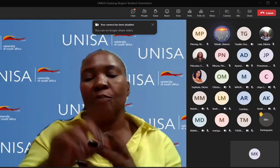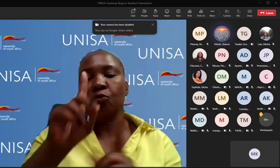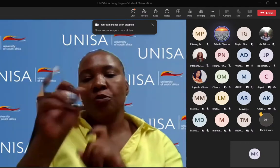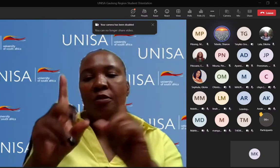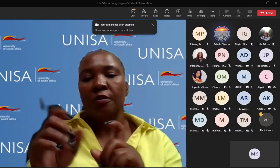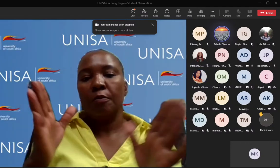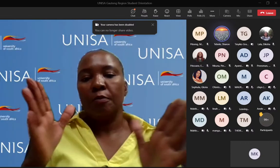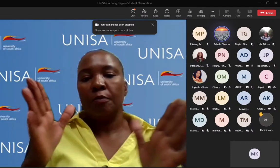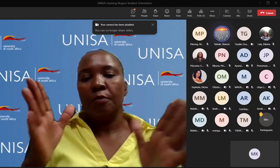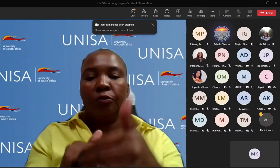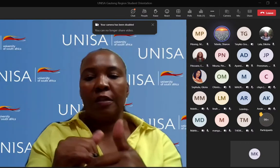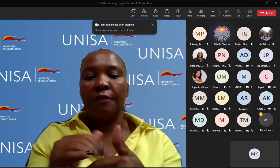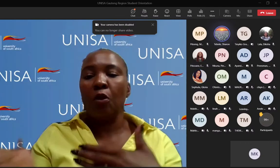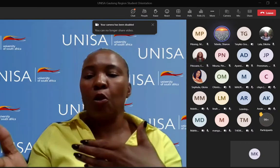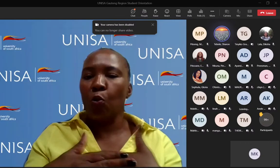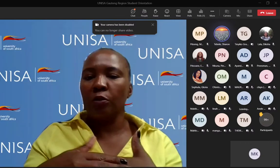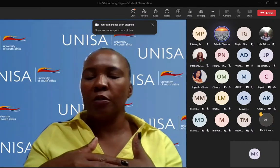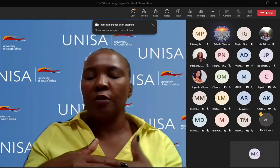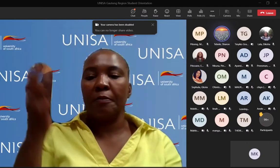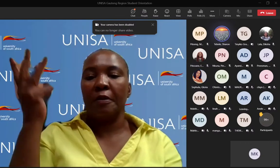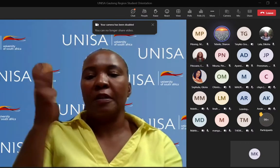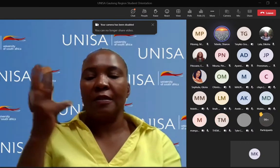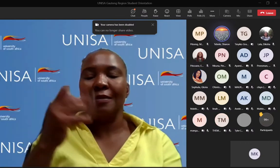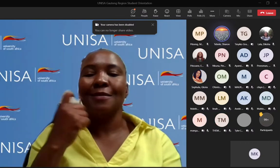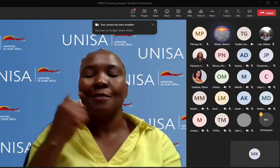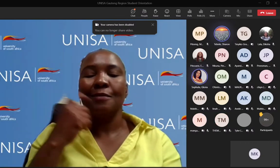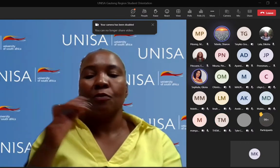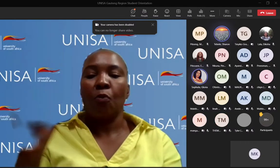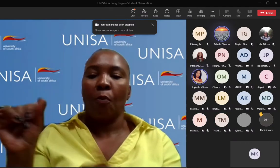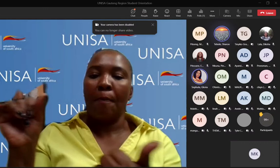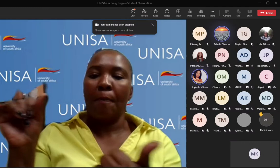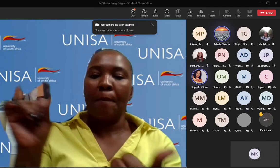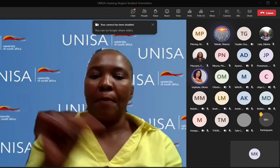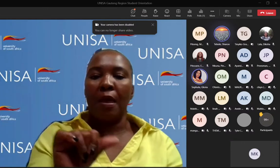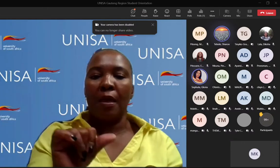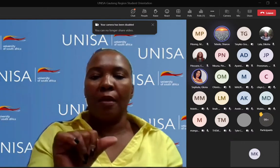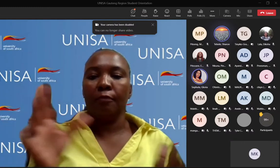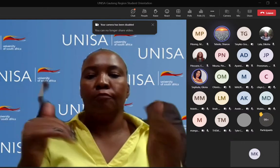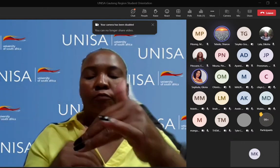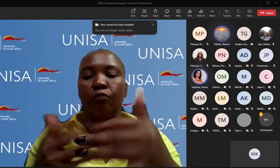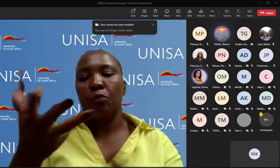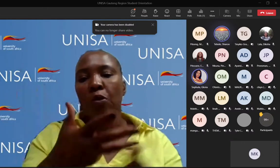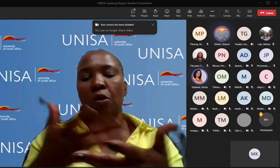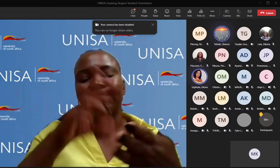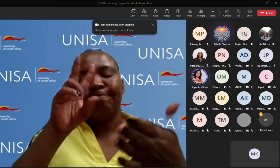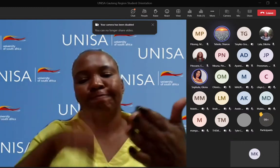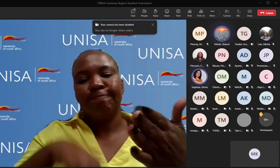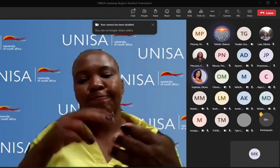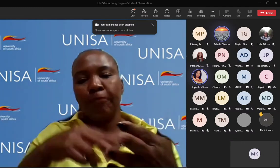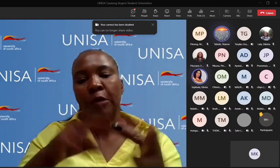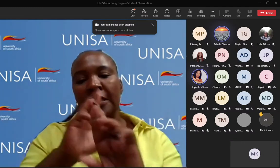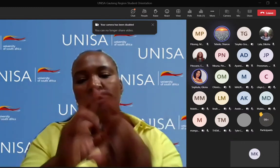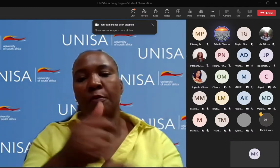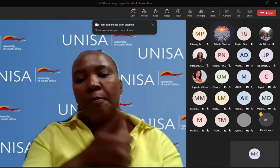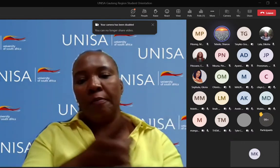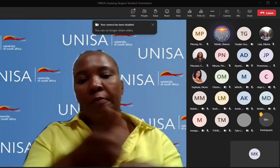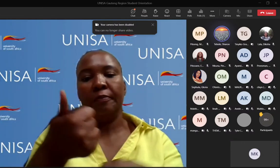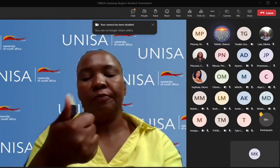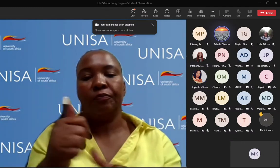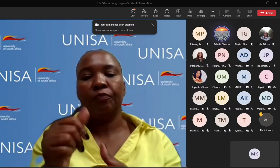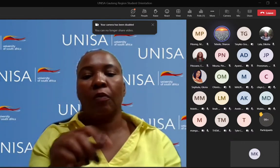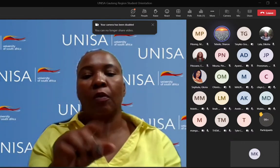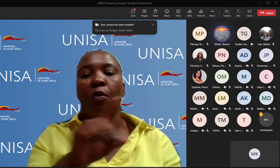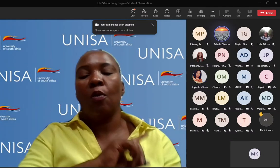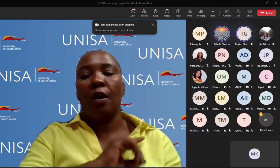we close a presentation it's easier for our colleagues to go back to the chats read and respond to the questions because